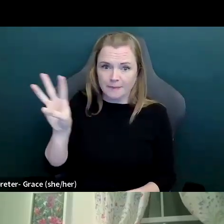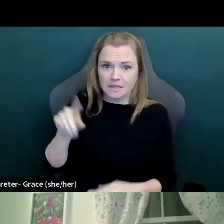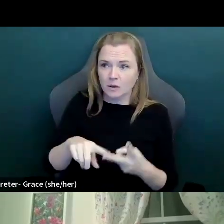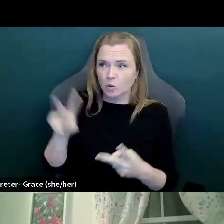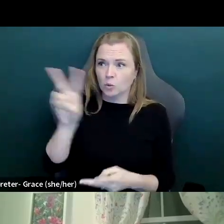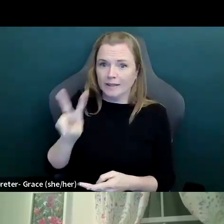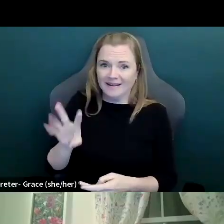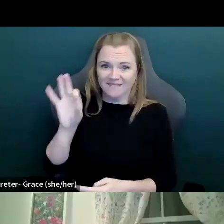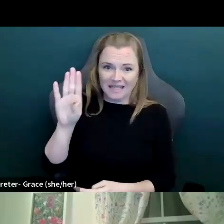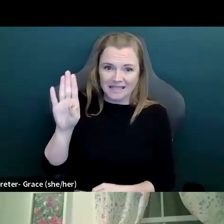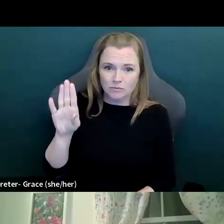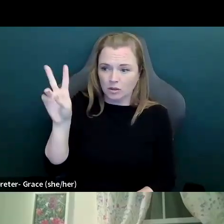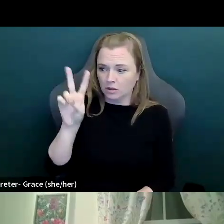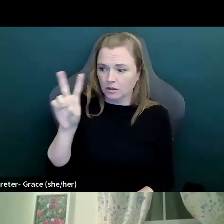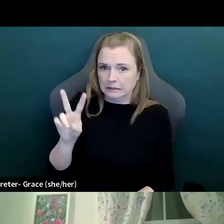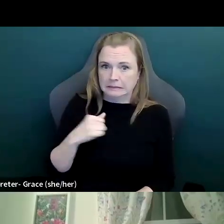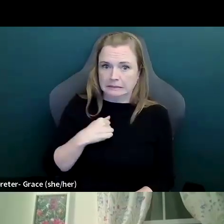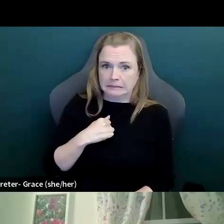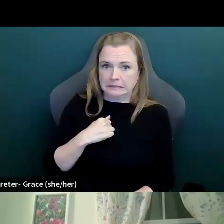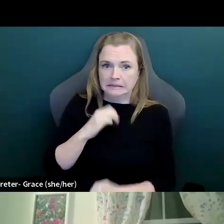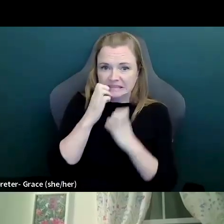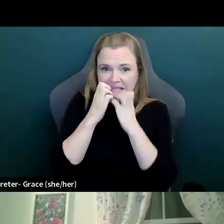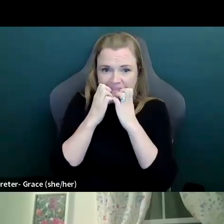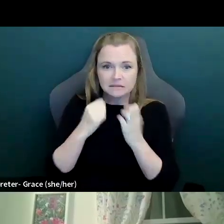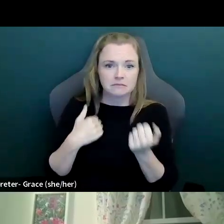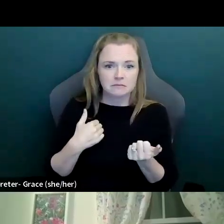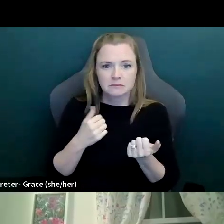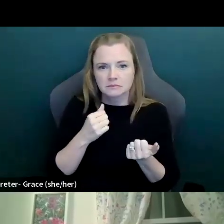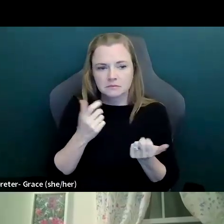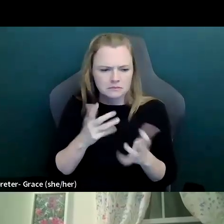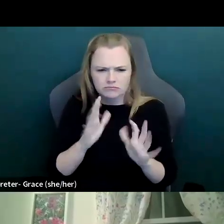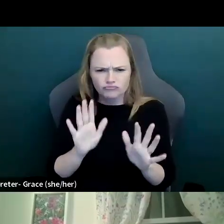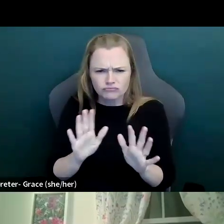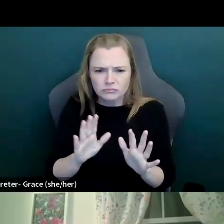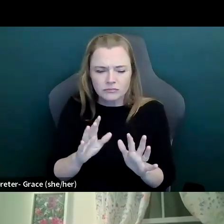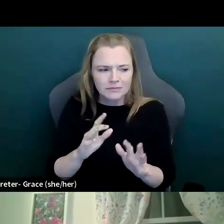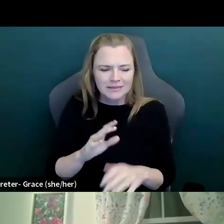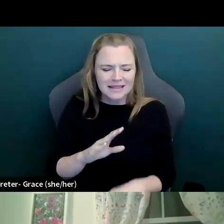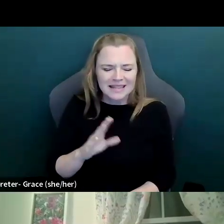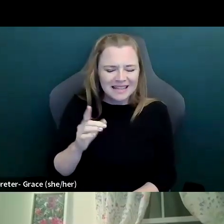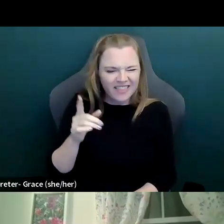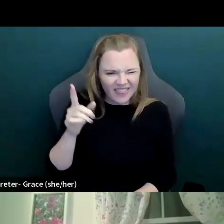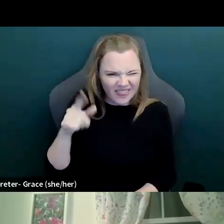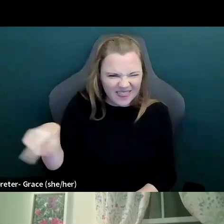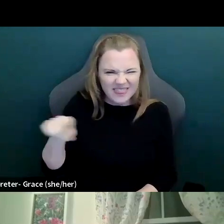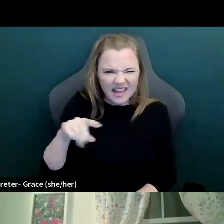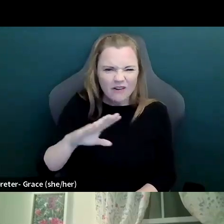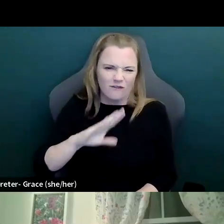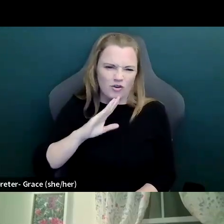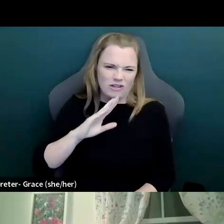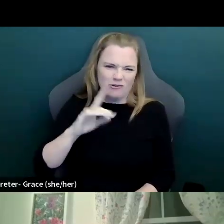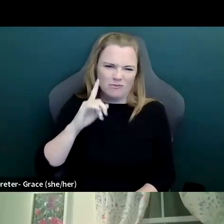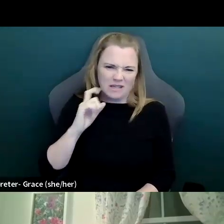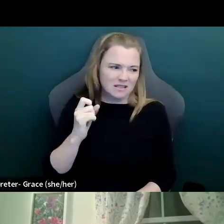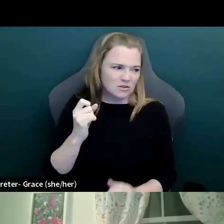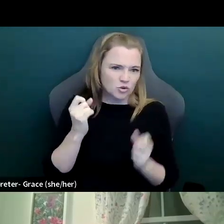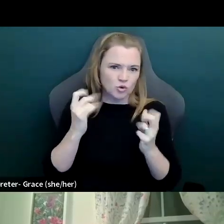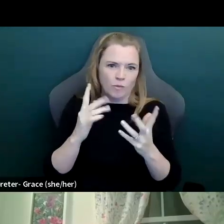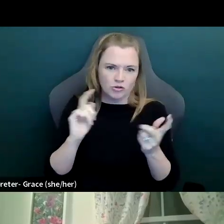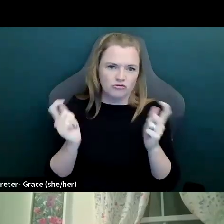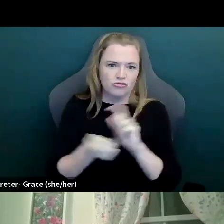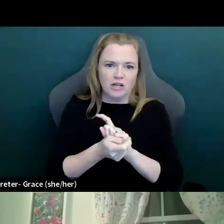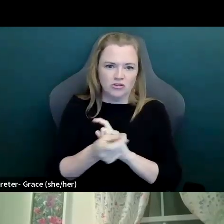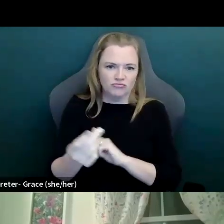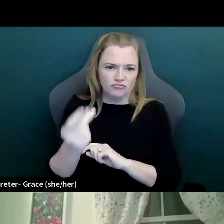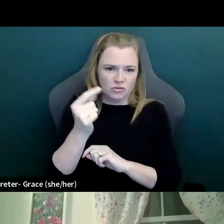these messages that are on there. It's frustration because all of it has been rolled out so quickly. It's sort of like a brick being thrown